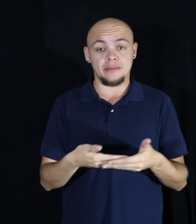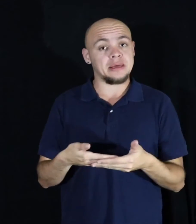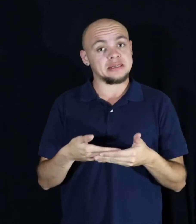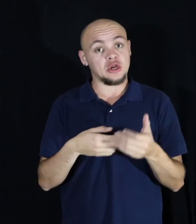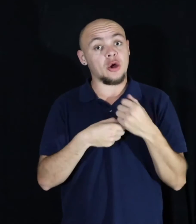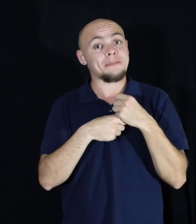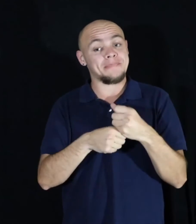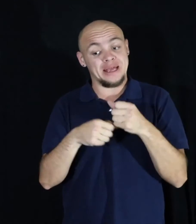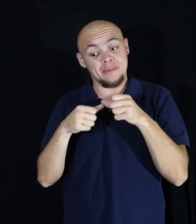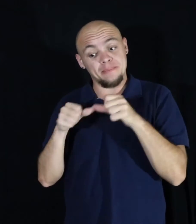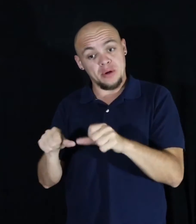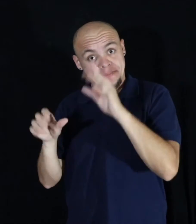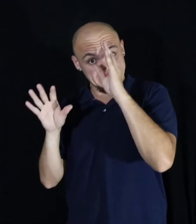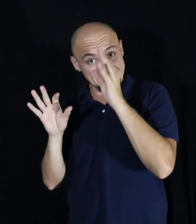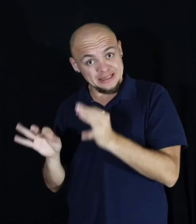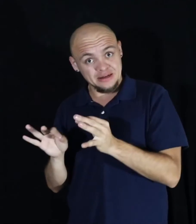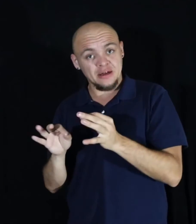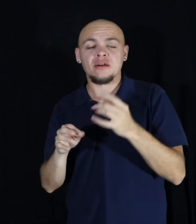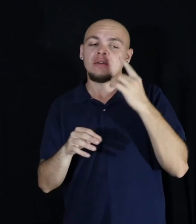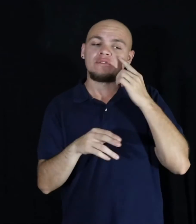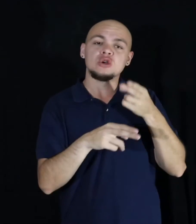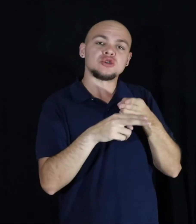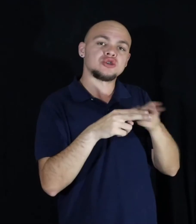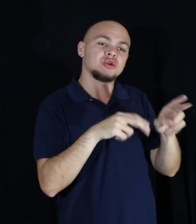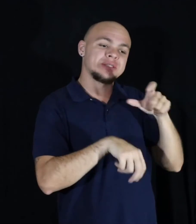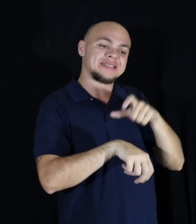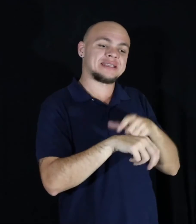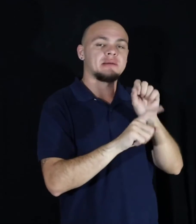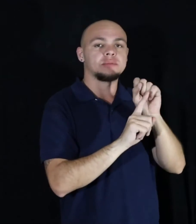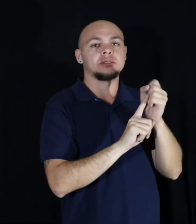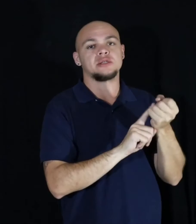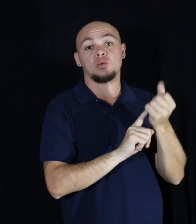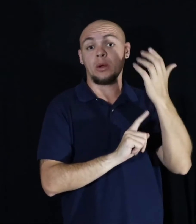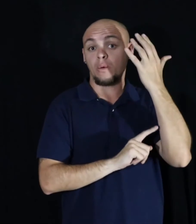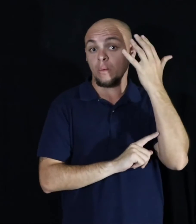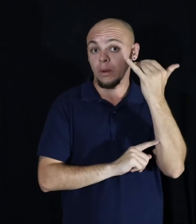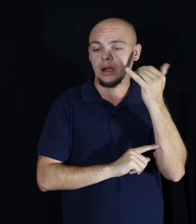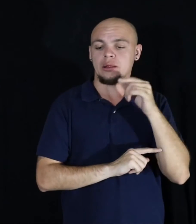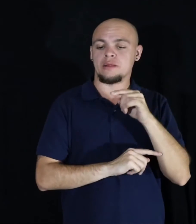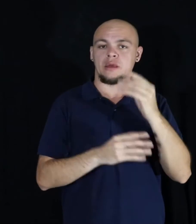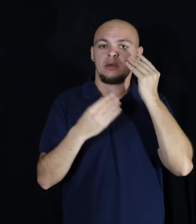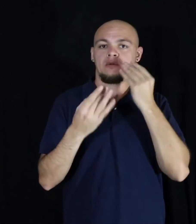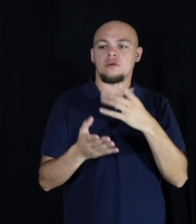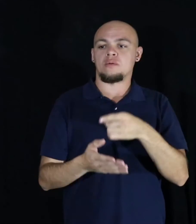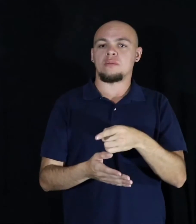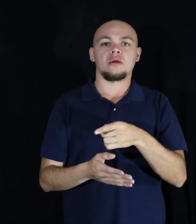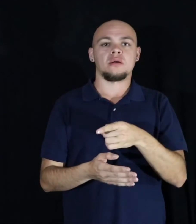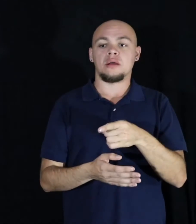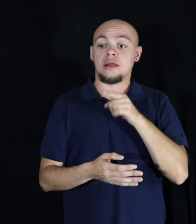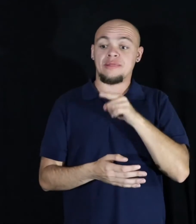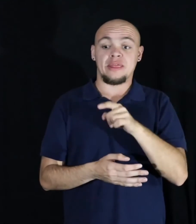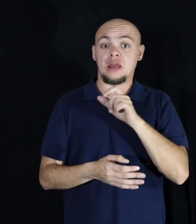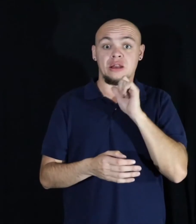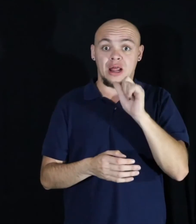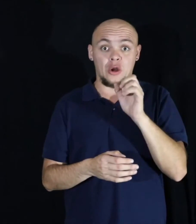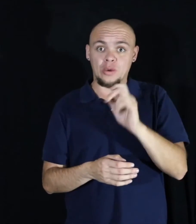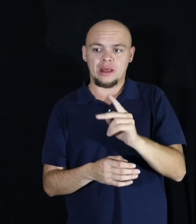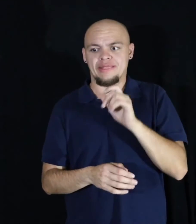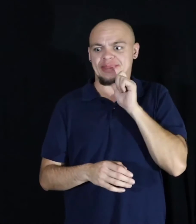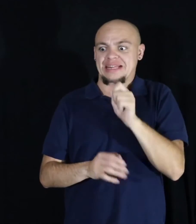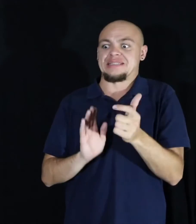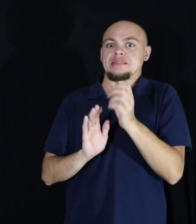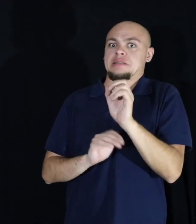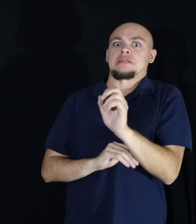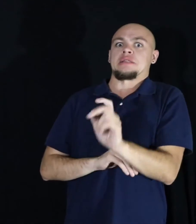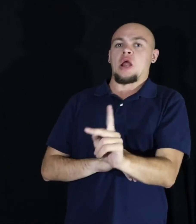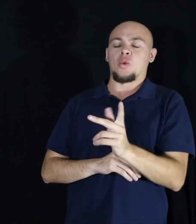permanent decisions to very temporary situations, all because they have been informed it's not okay to not be okay. So now I'll come